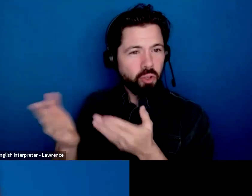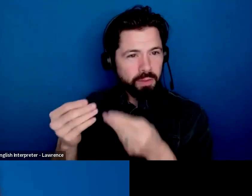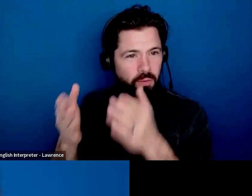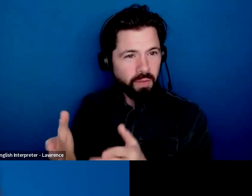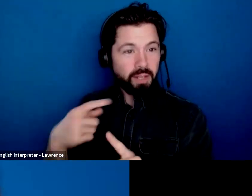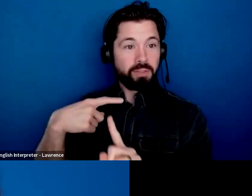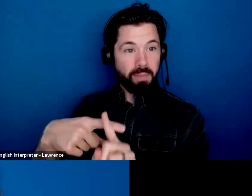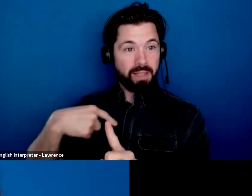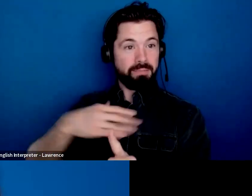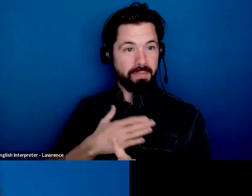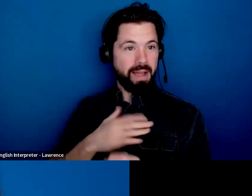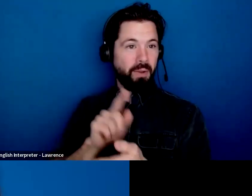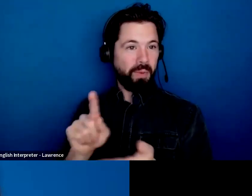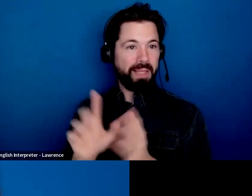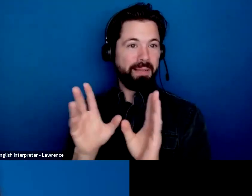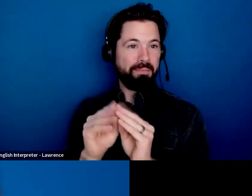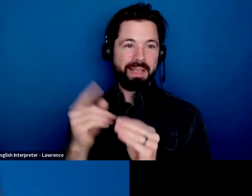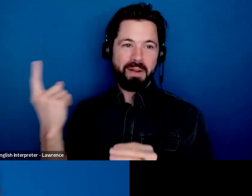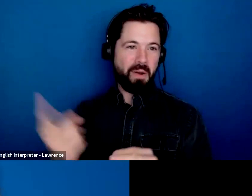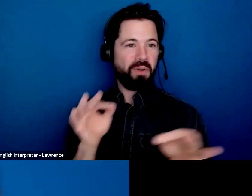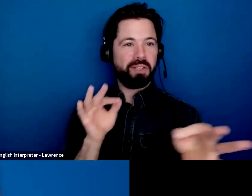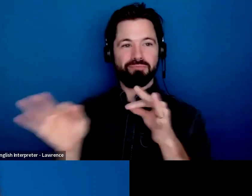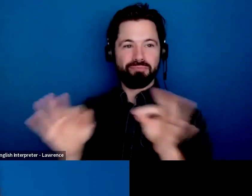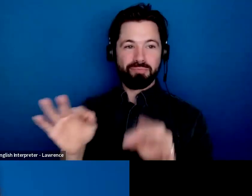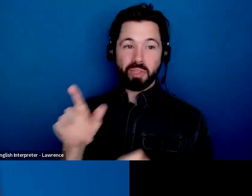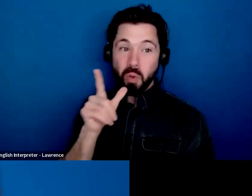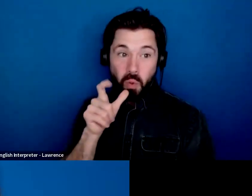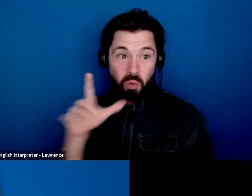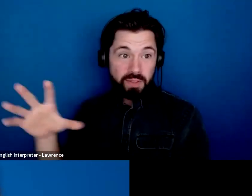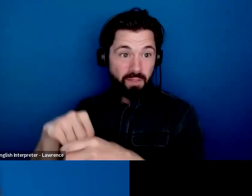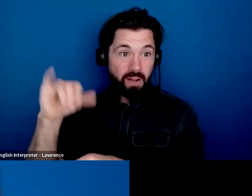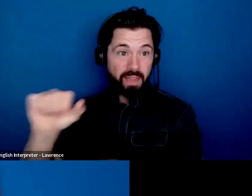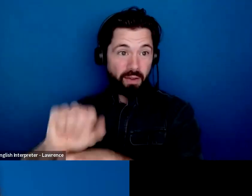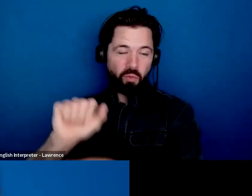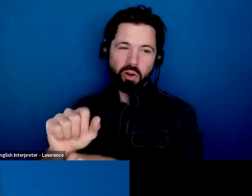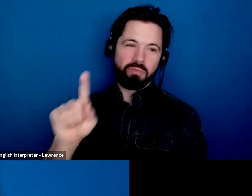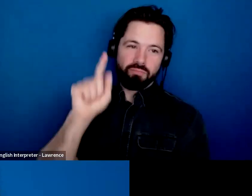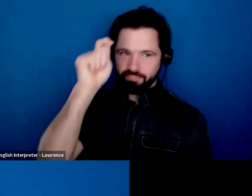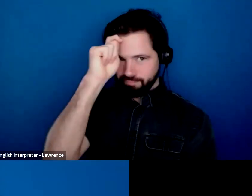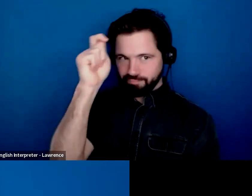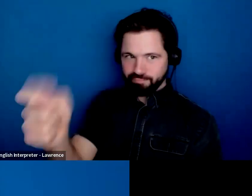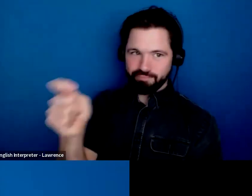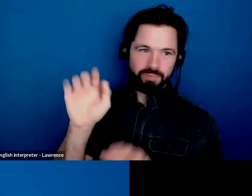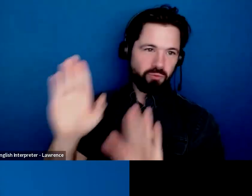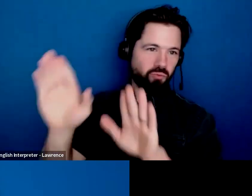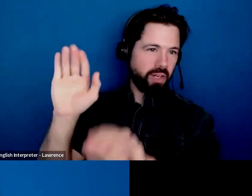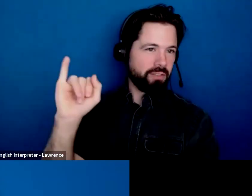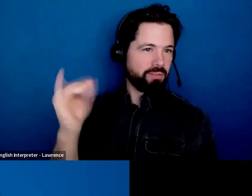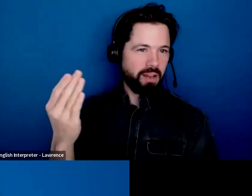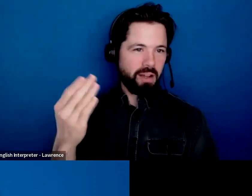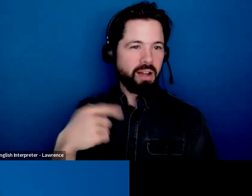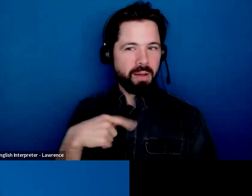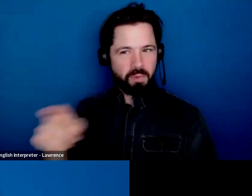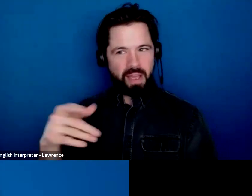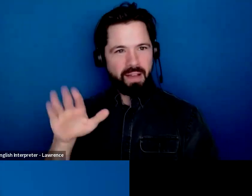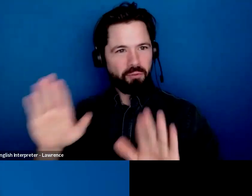every week too. So shout out to you guys that are doing this and making sure that you've got really well-trained folks.